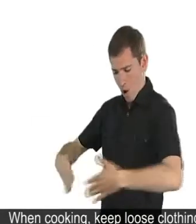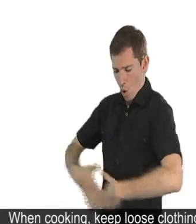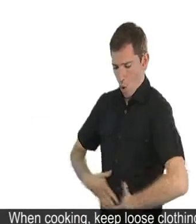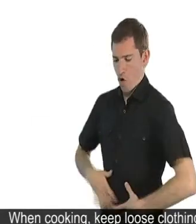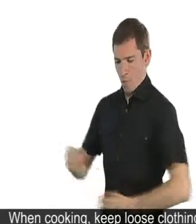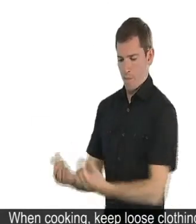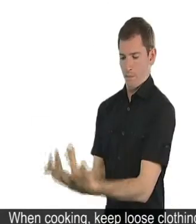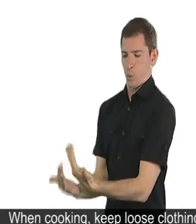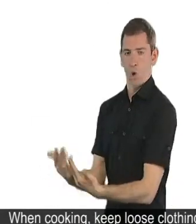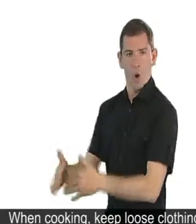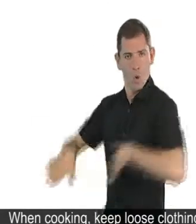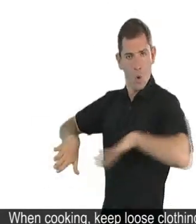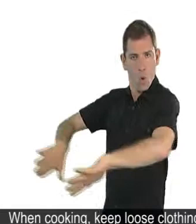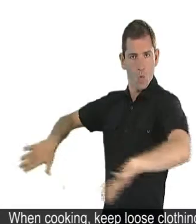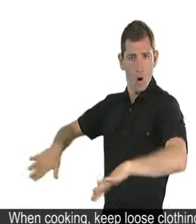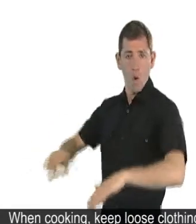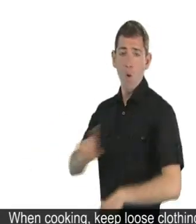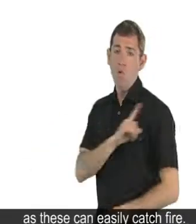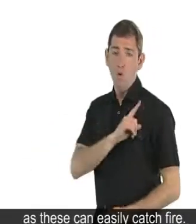can easily catch fire.